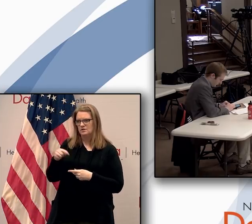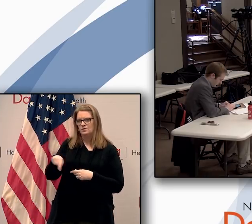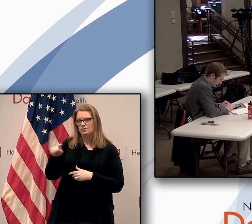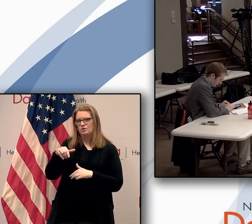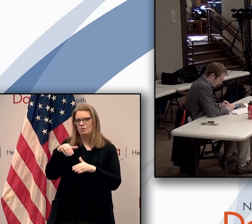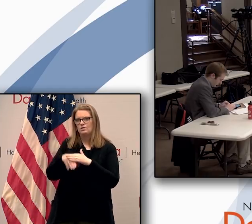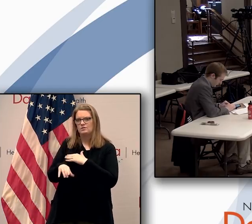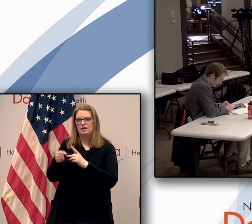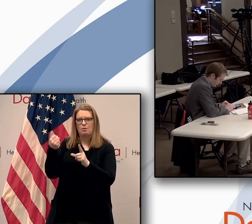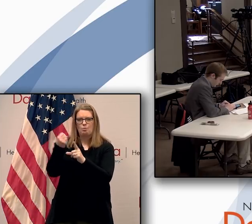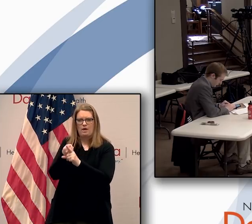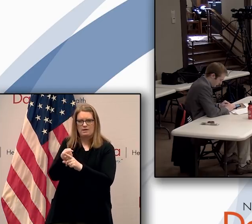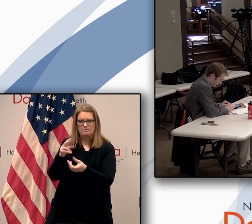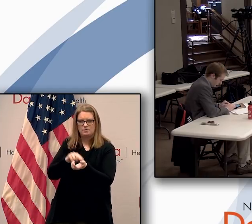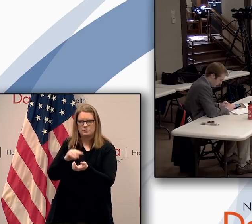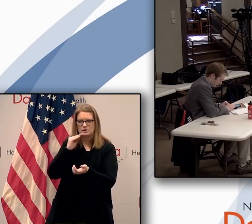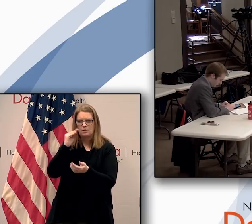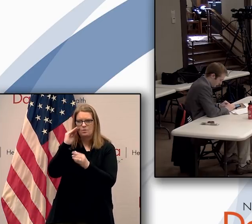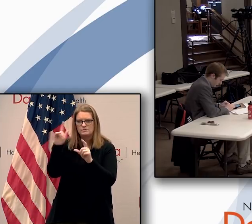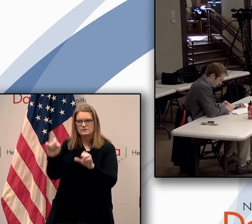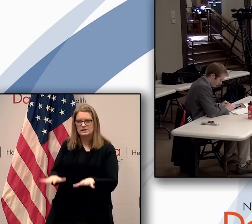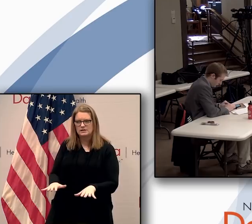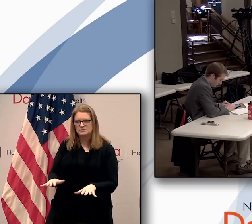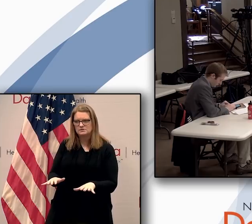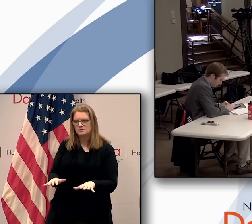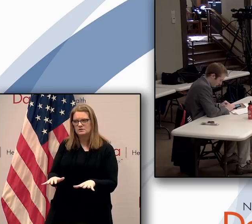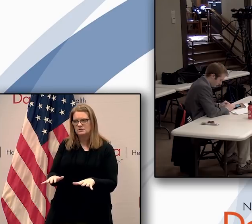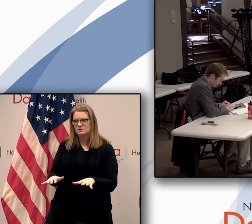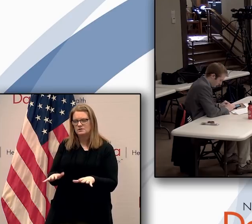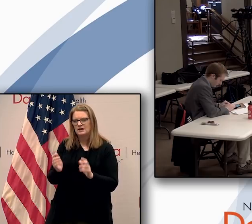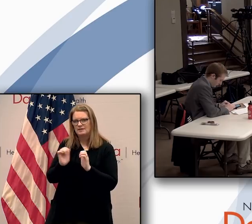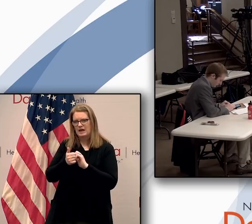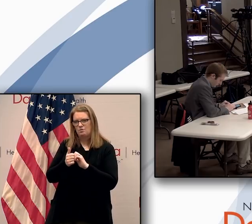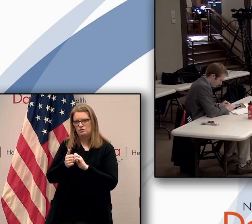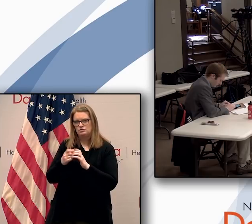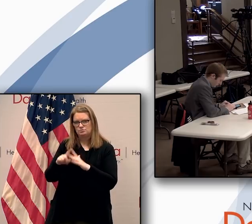nursing homes to do testing? And if so, how would you look at rolling that out?